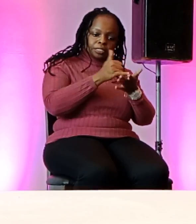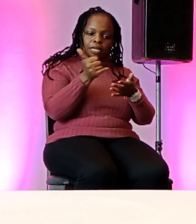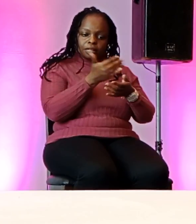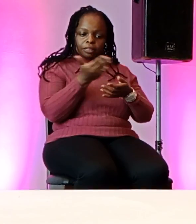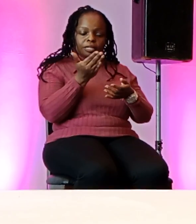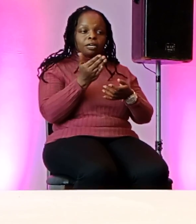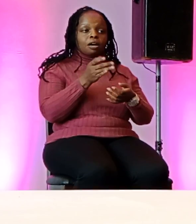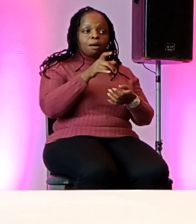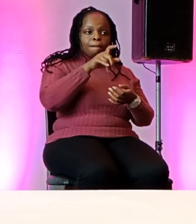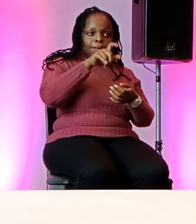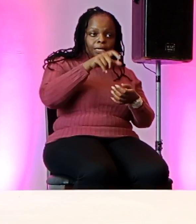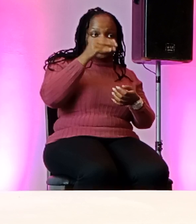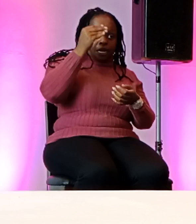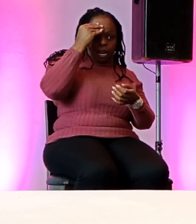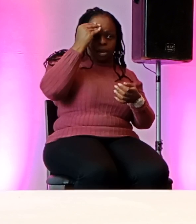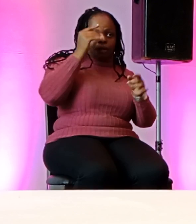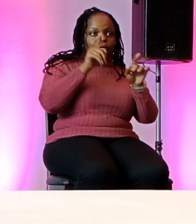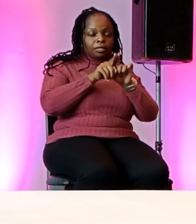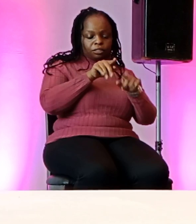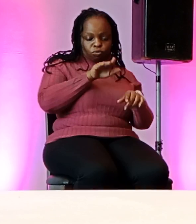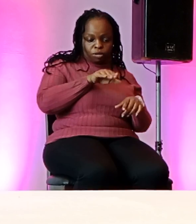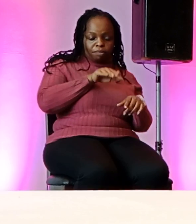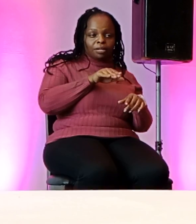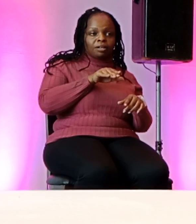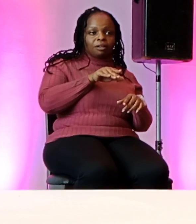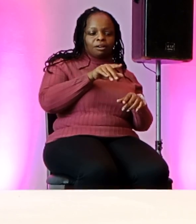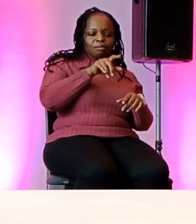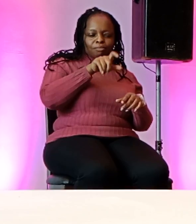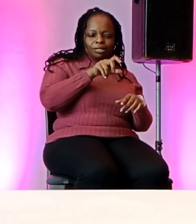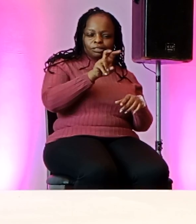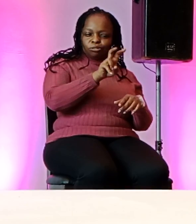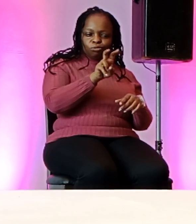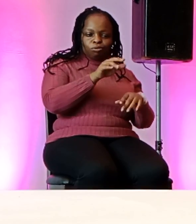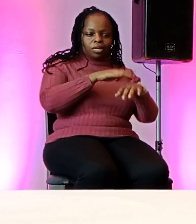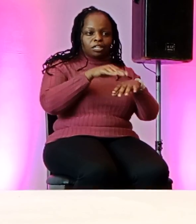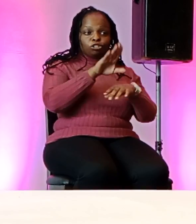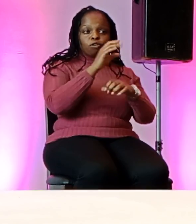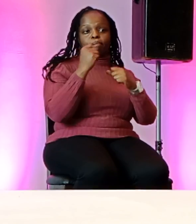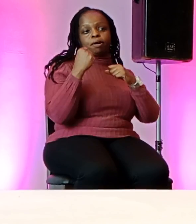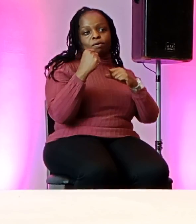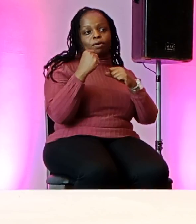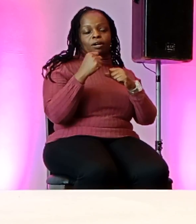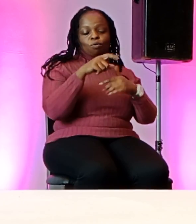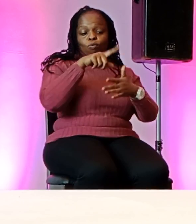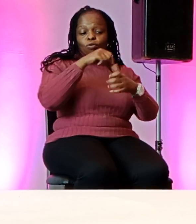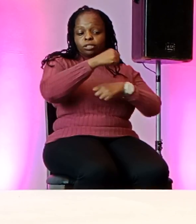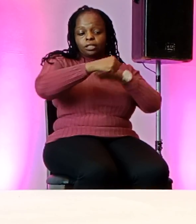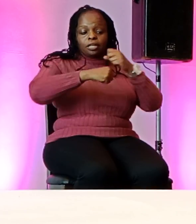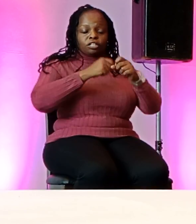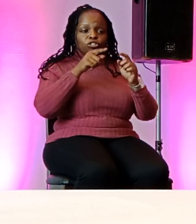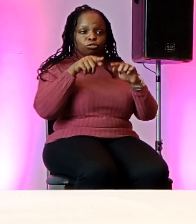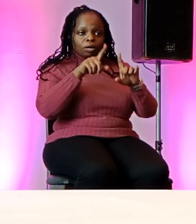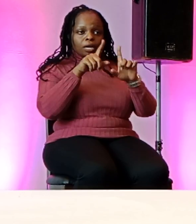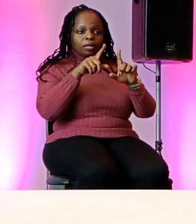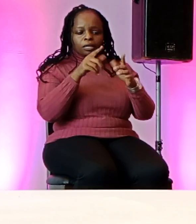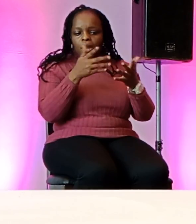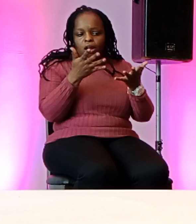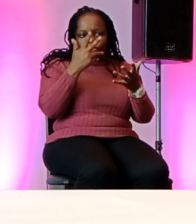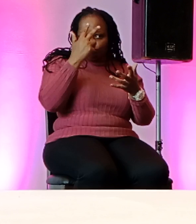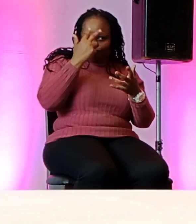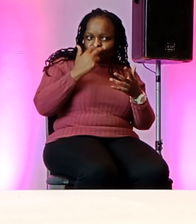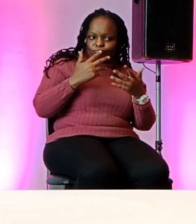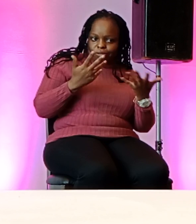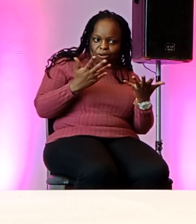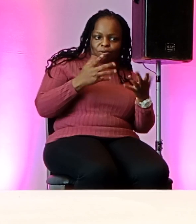have to unlearn as women. It's stepping into our power, no matter what age we are, no matter what we look like, no matter where we're from.